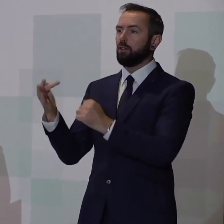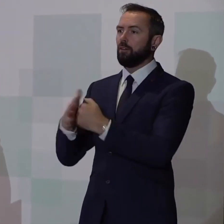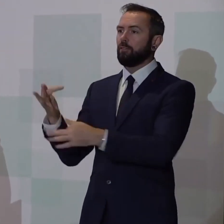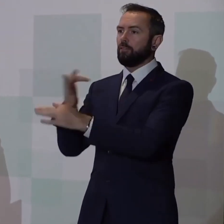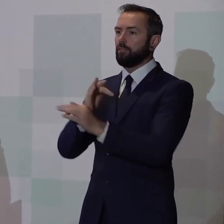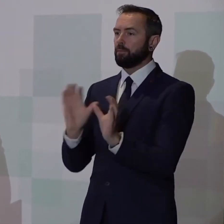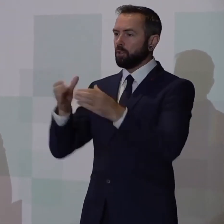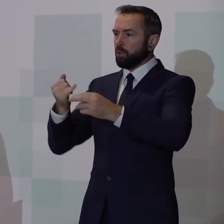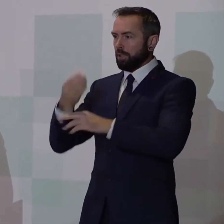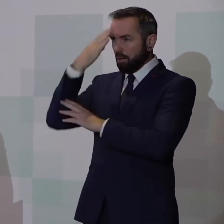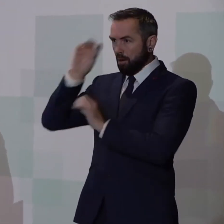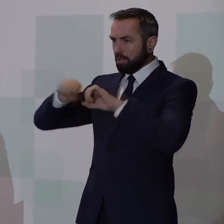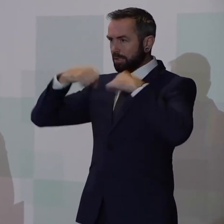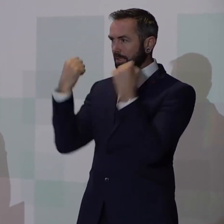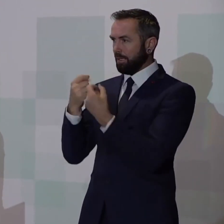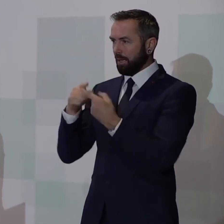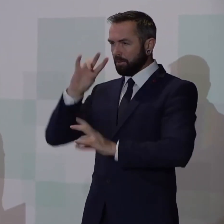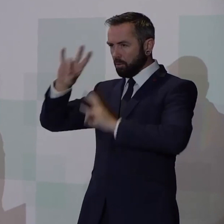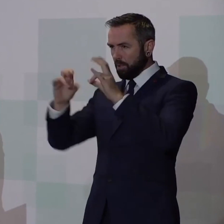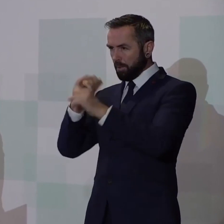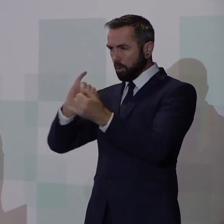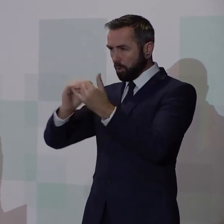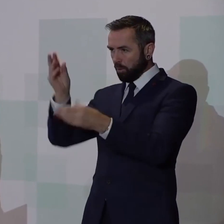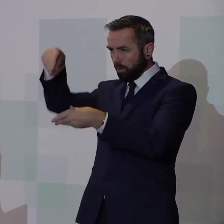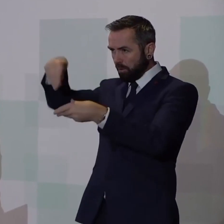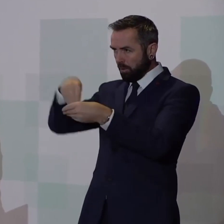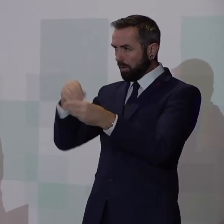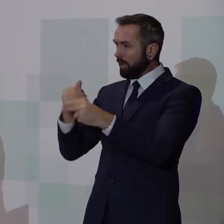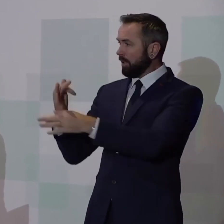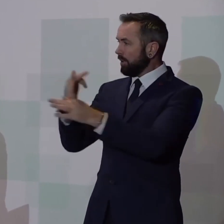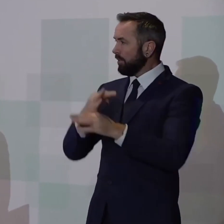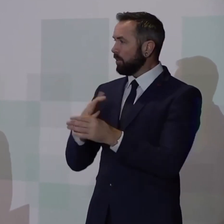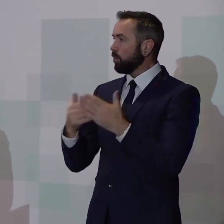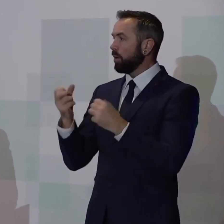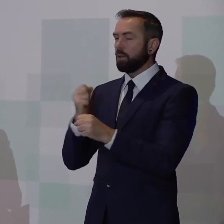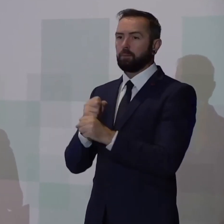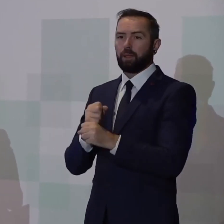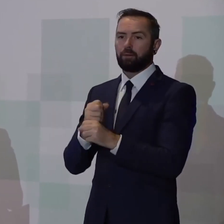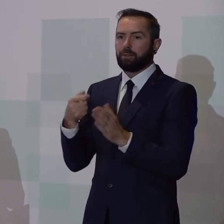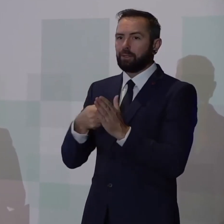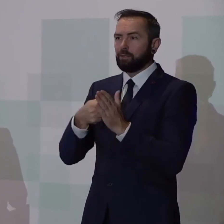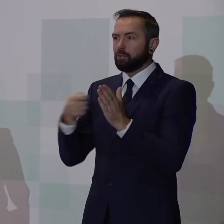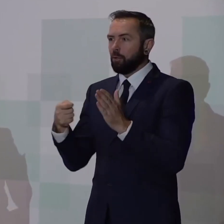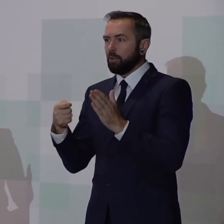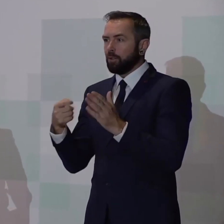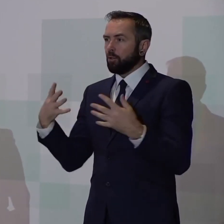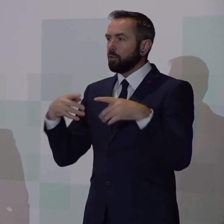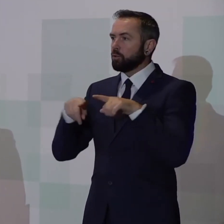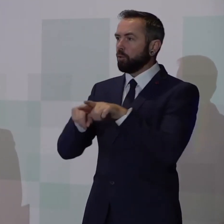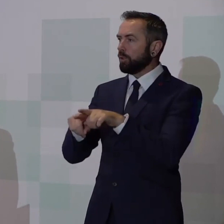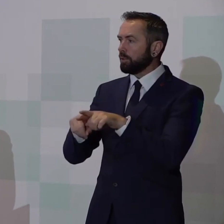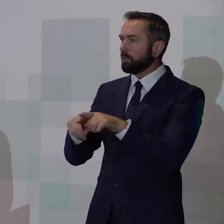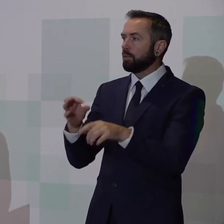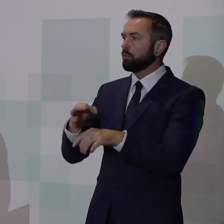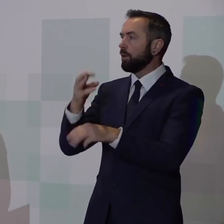society, and questions around who comes within the ambit of the family. What about joined or extended families? What about